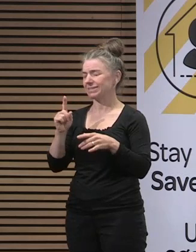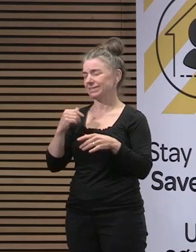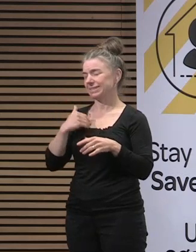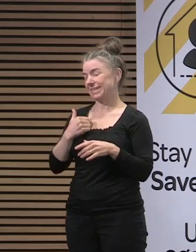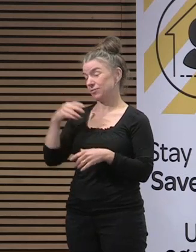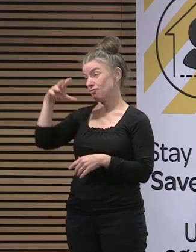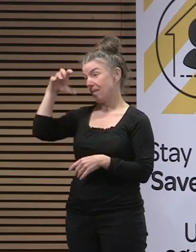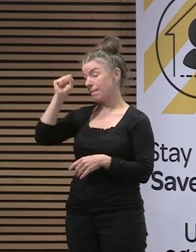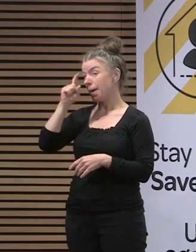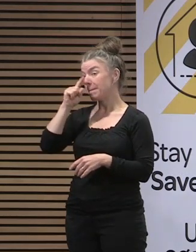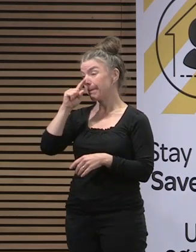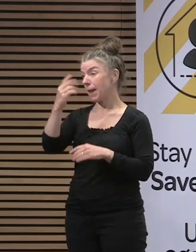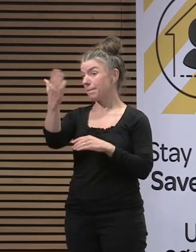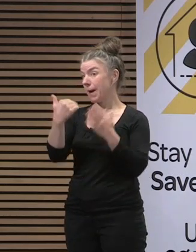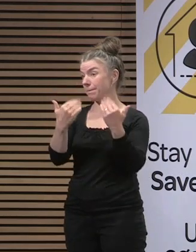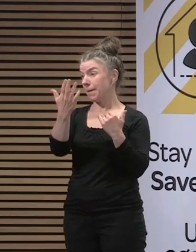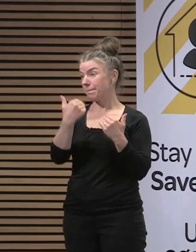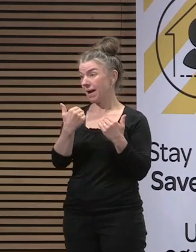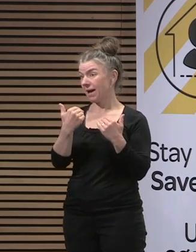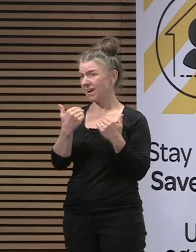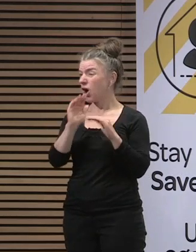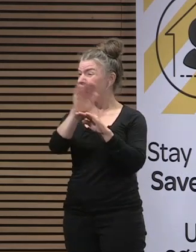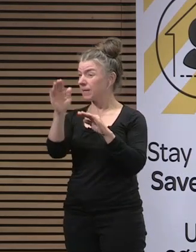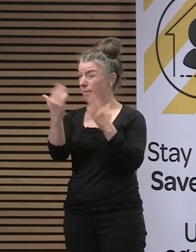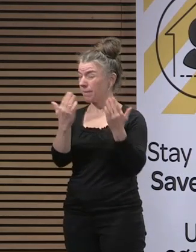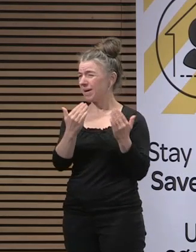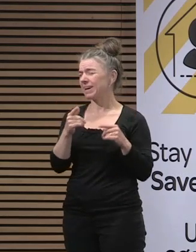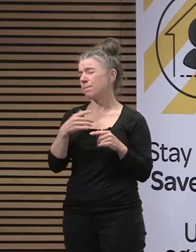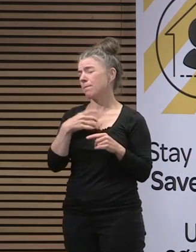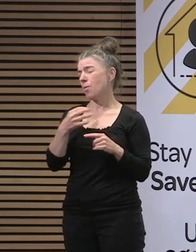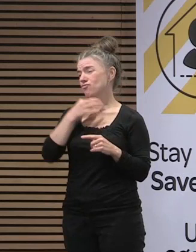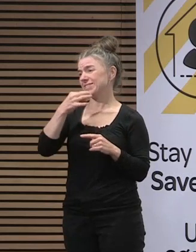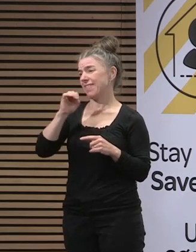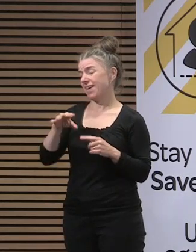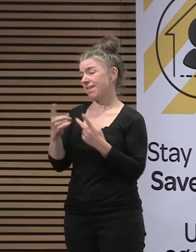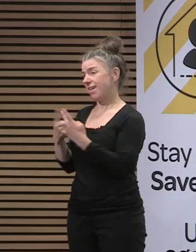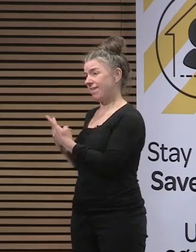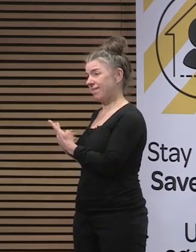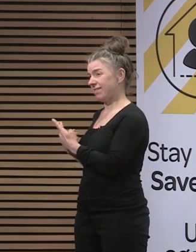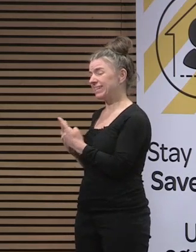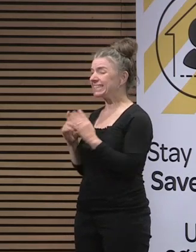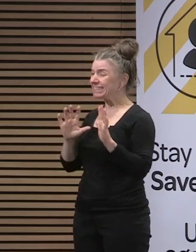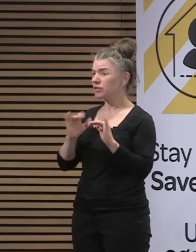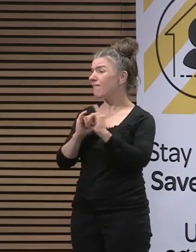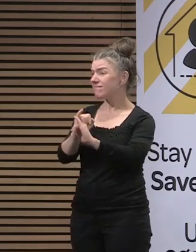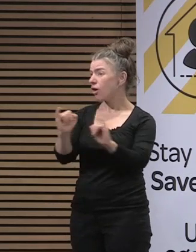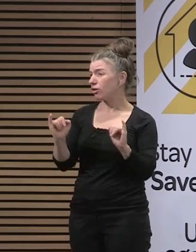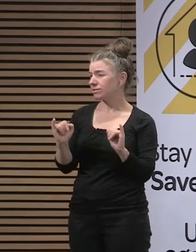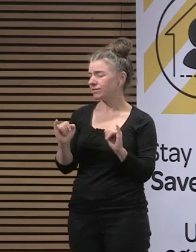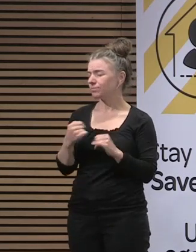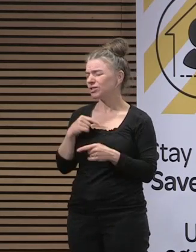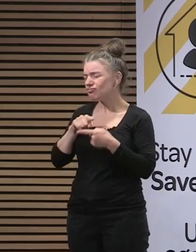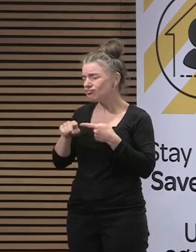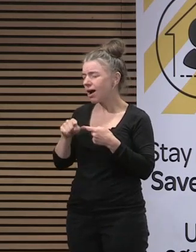that returning New Zealanders, through no fault of their own, do carry the greatest risk. We continue to work through ways to manage this